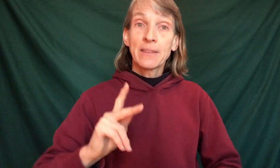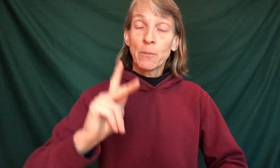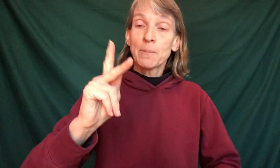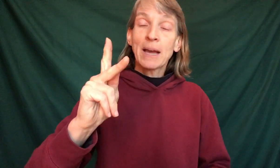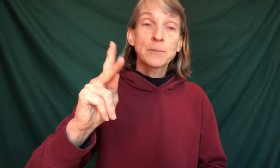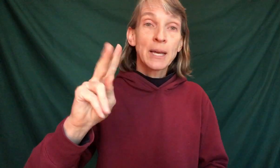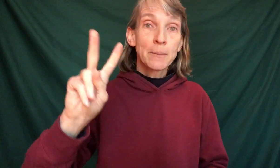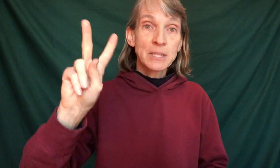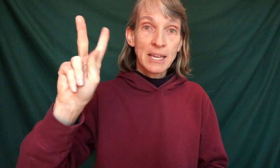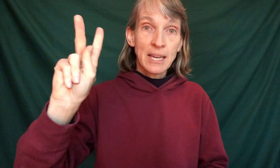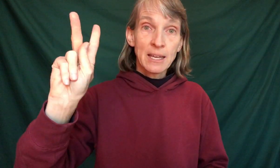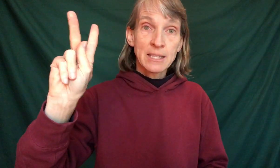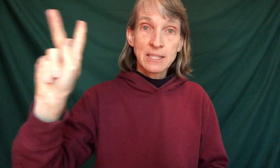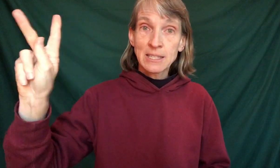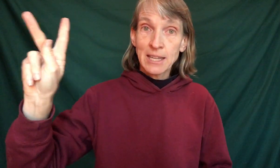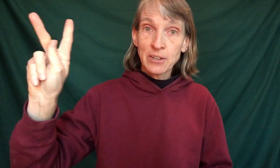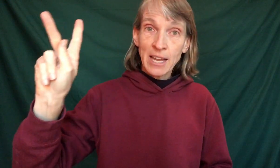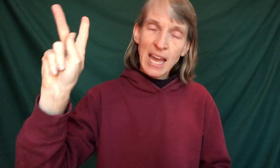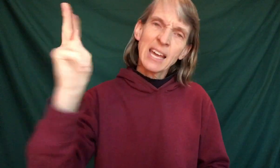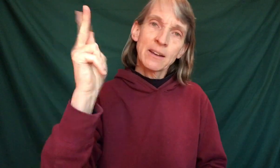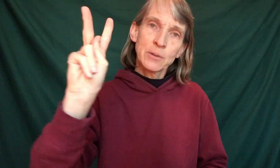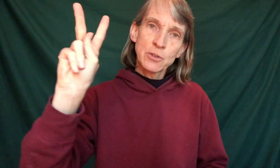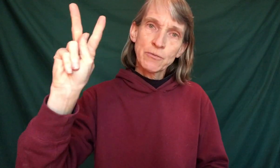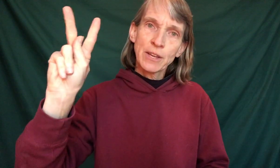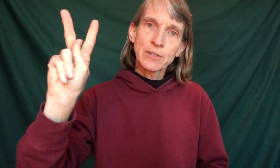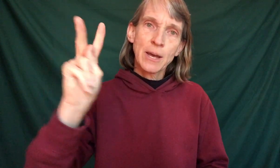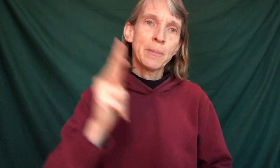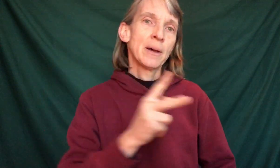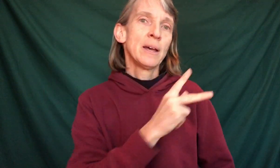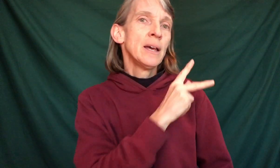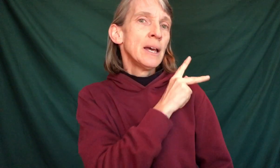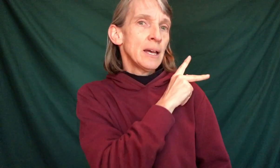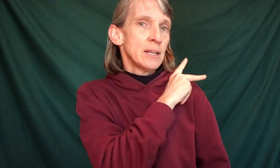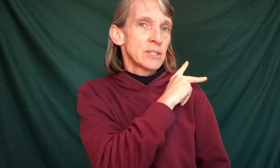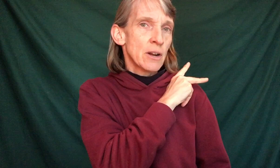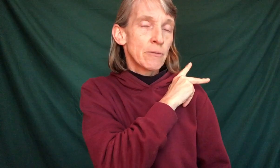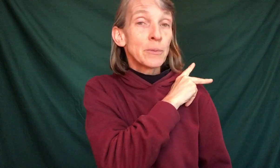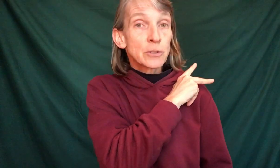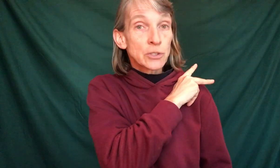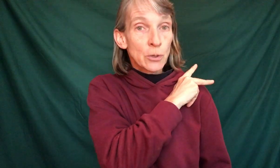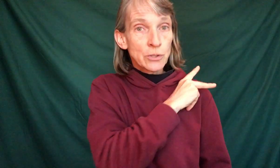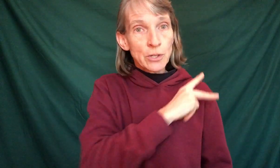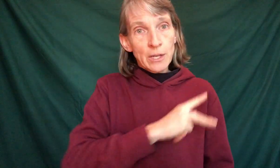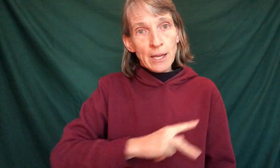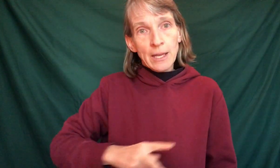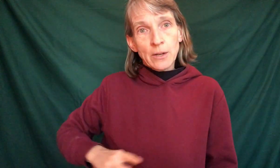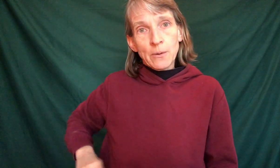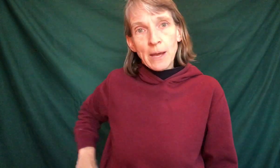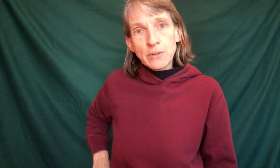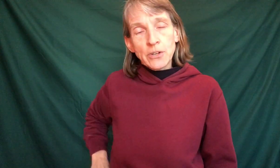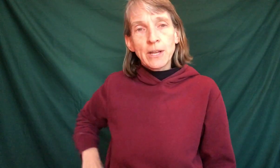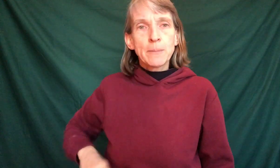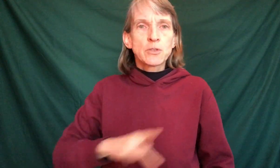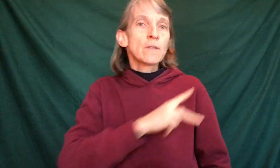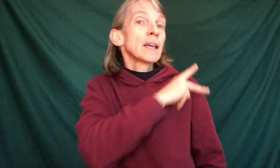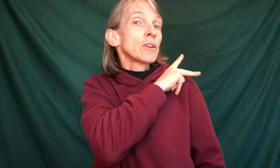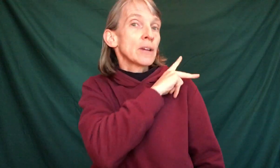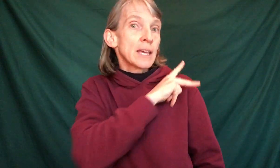Then when Max becomes king, this is the letter K with two fingers up. Start from your shoulder and go down to your hip, sort of like you're a king